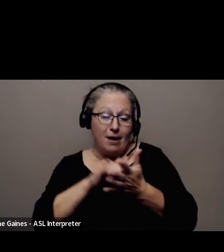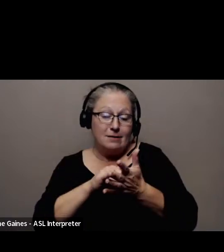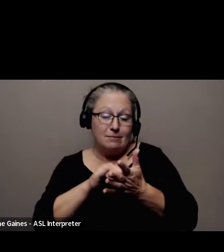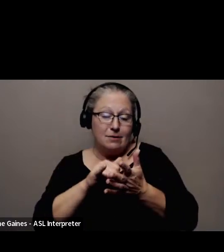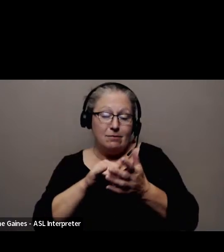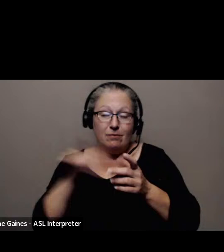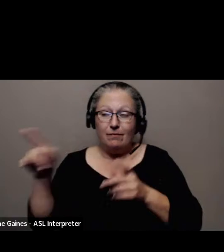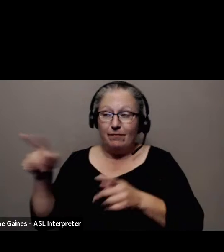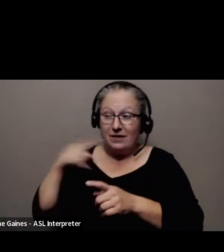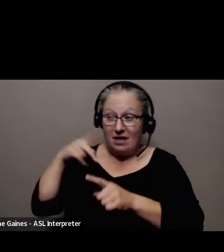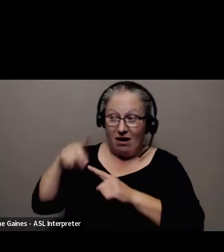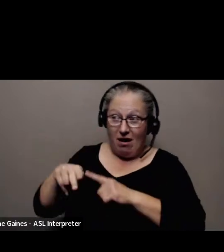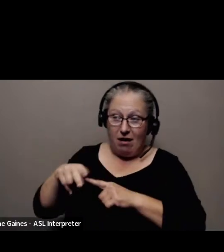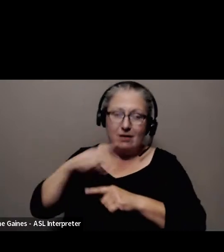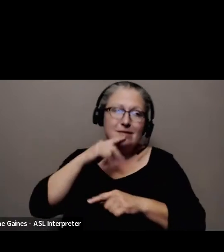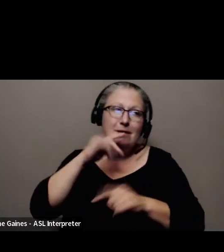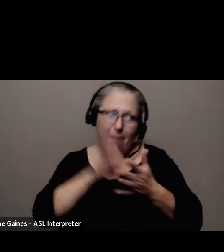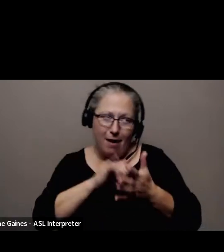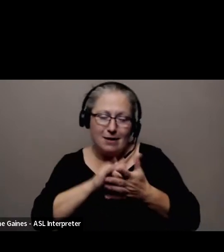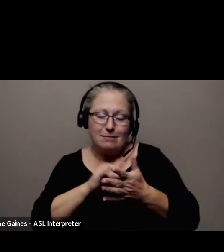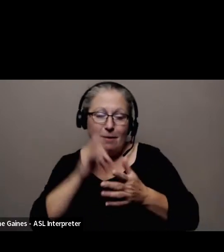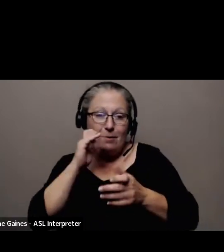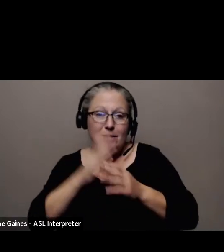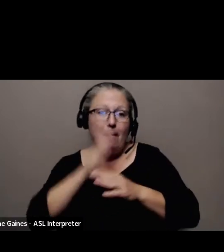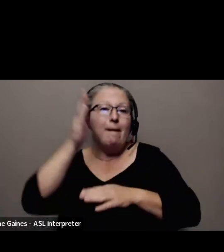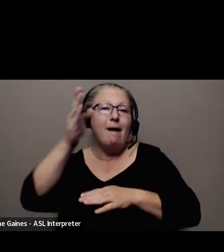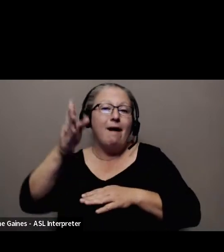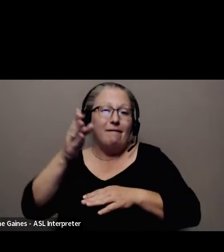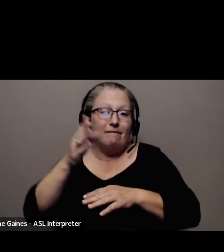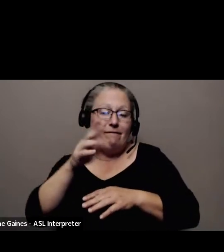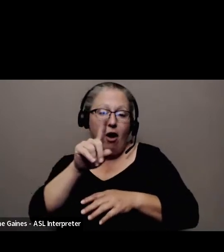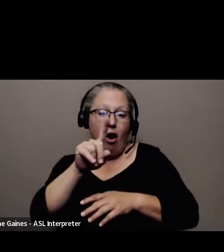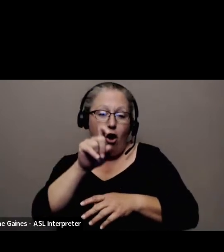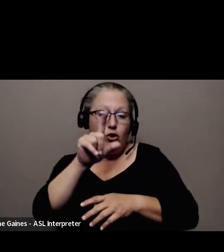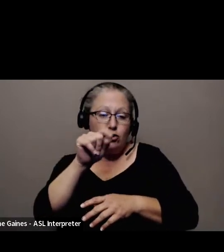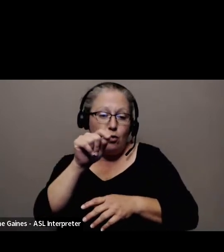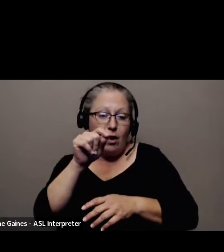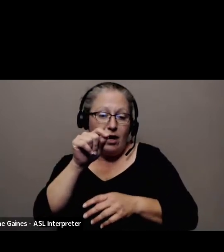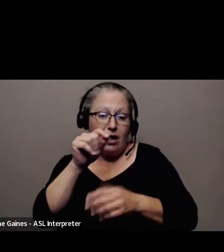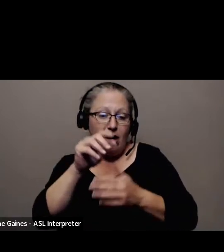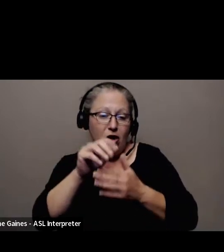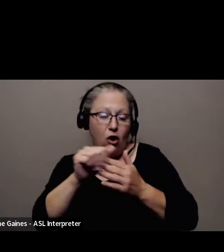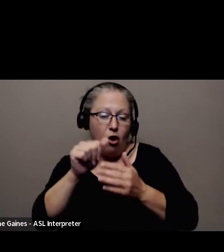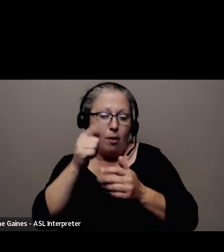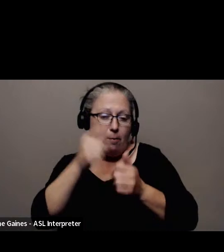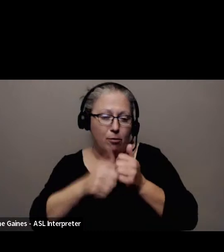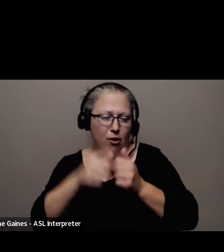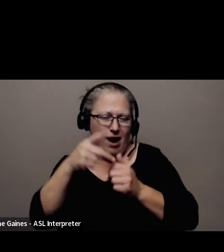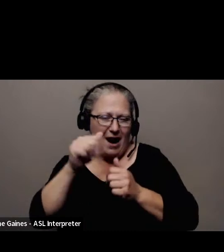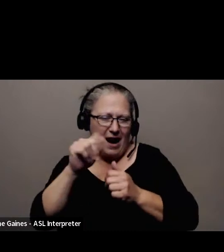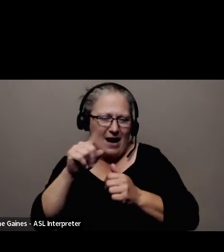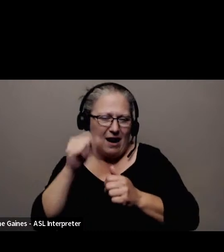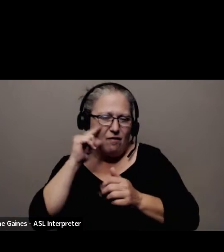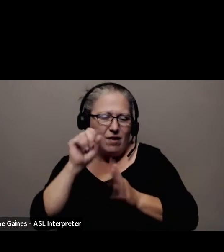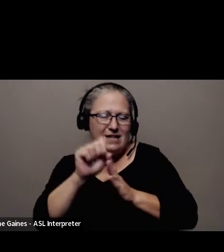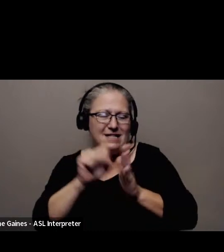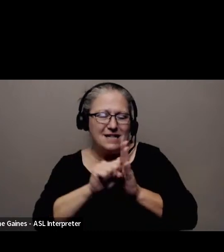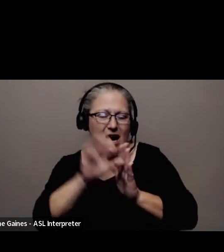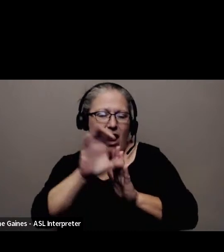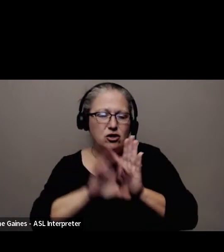it's above and beyond the $120 per ADA that's guaranteed in the state constitution.